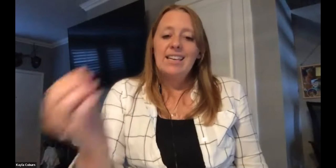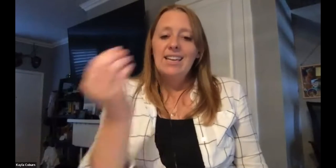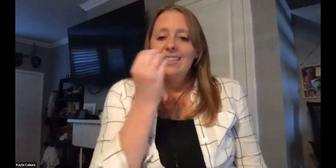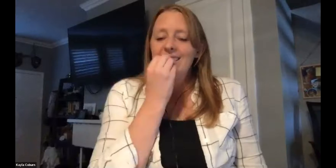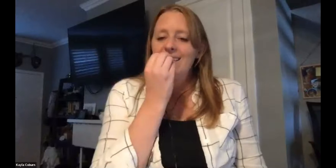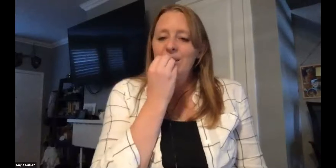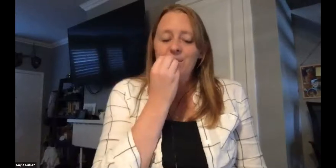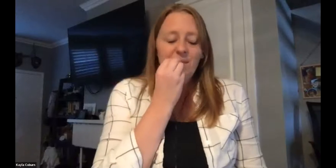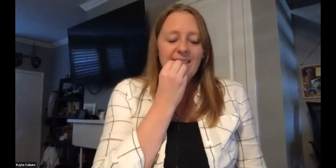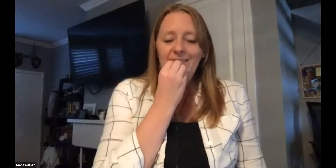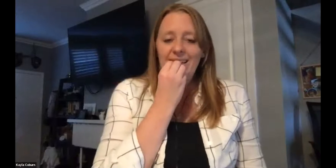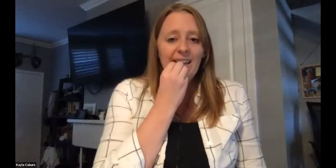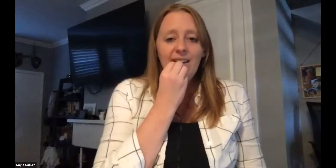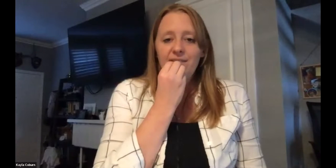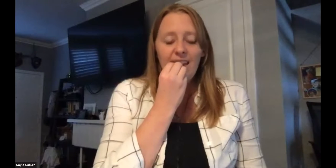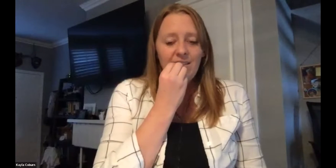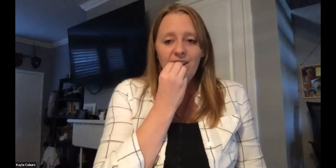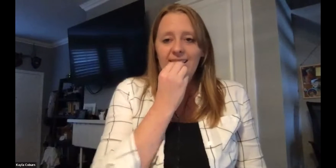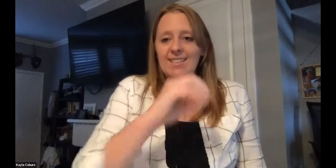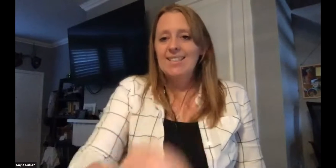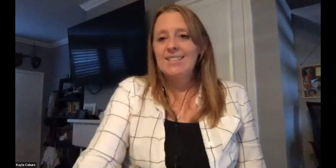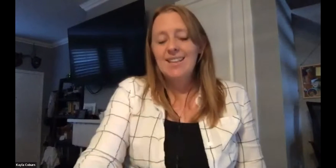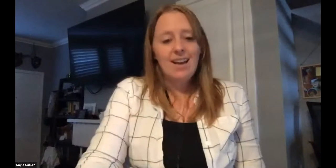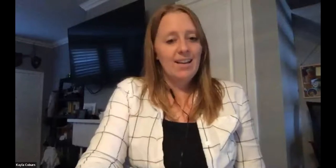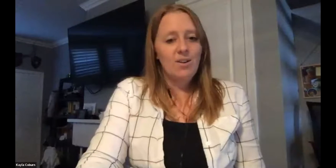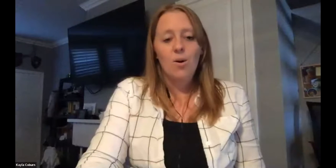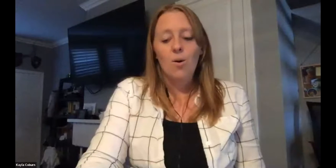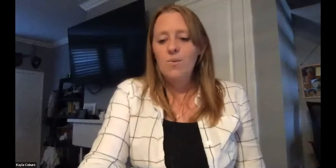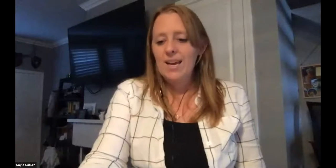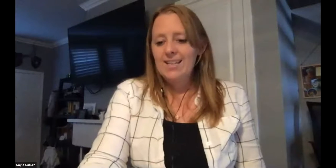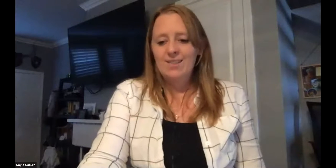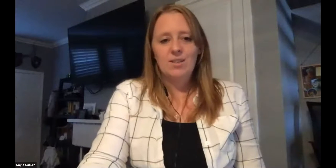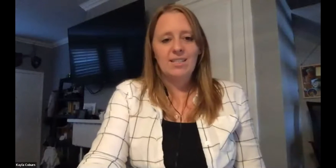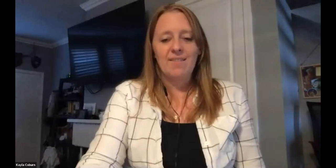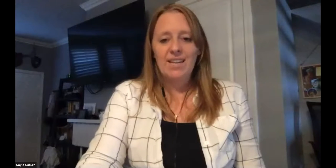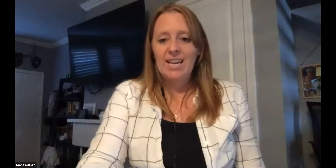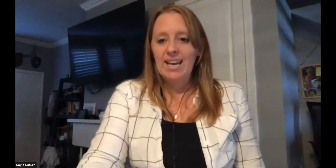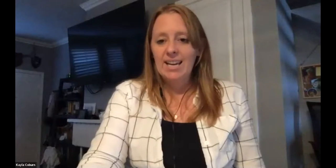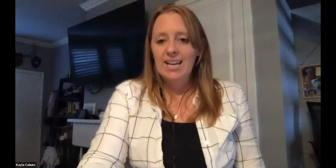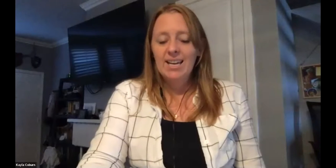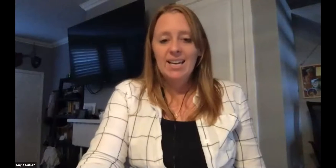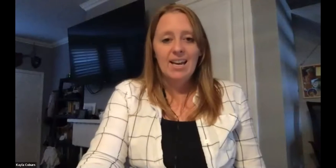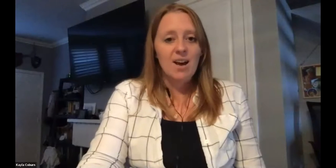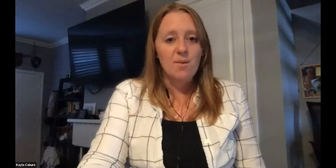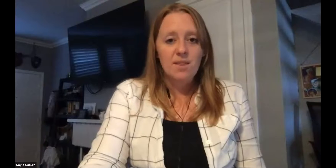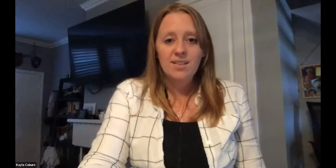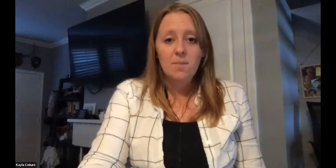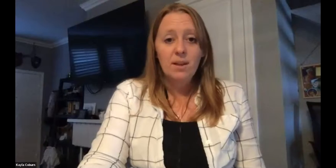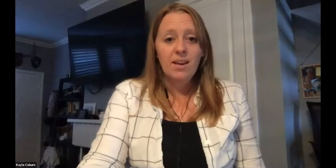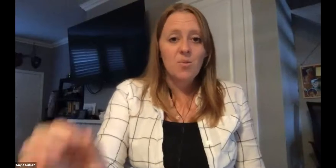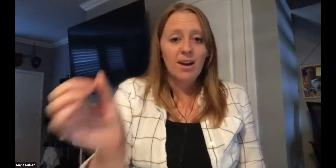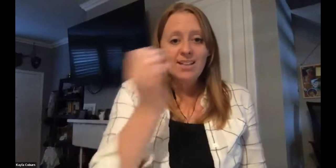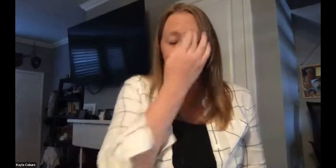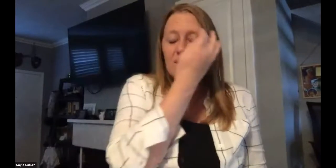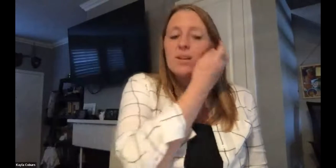And eat, definitely a favorite sign always. Who doesn't love eating? There's an